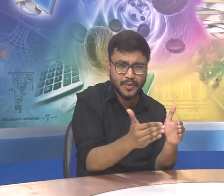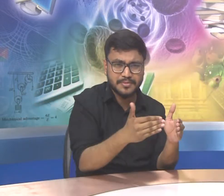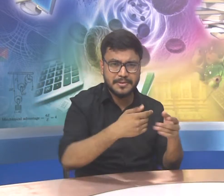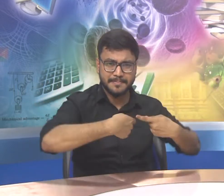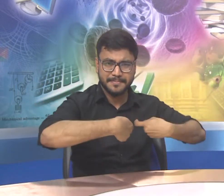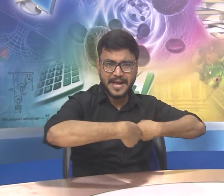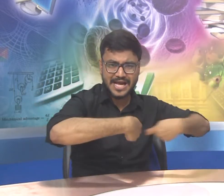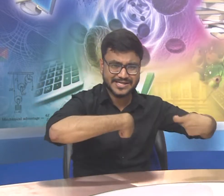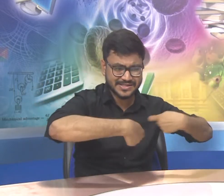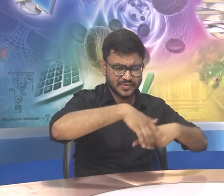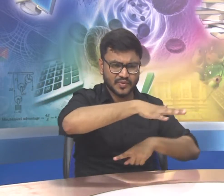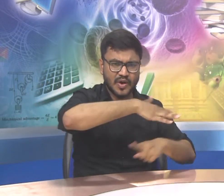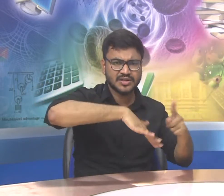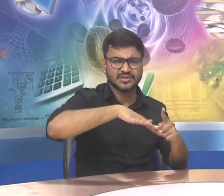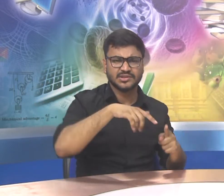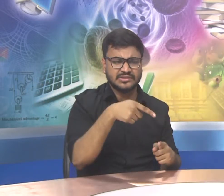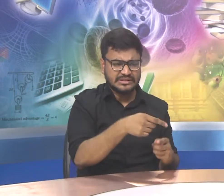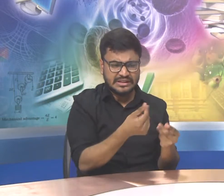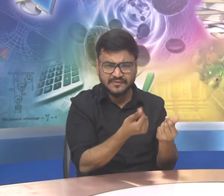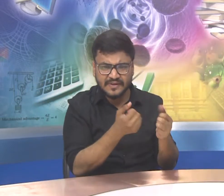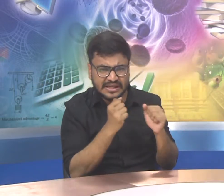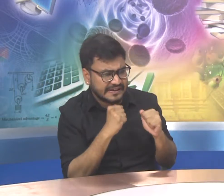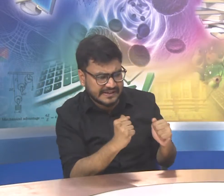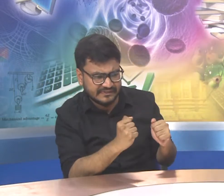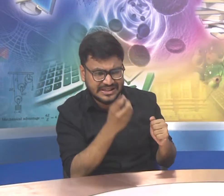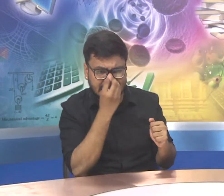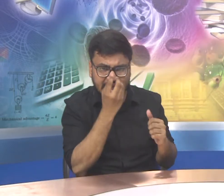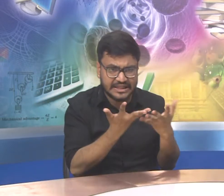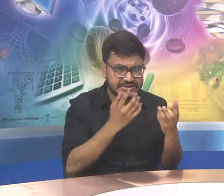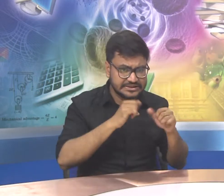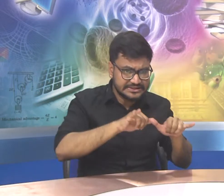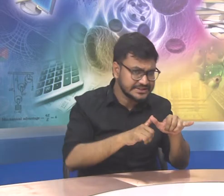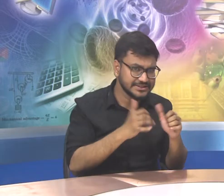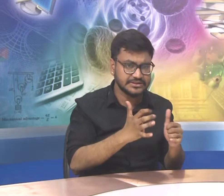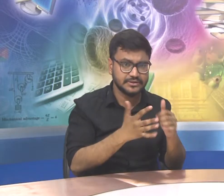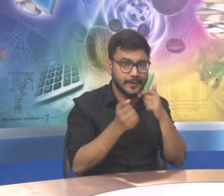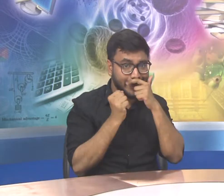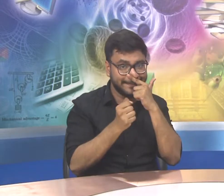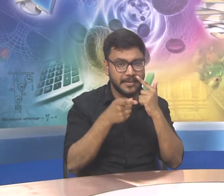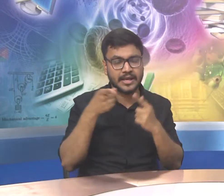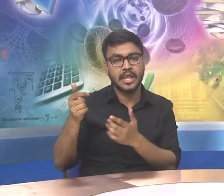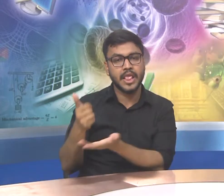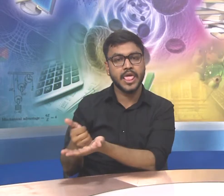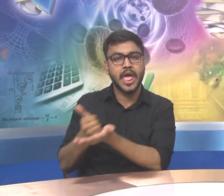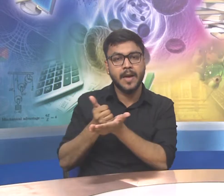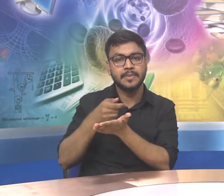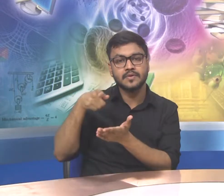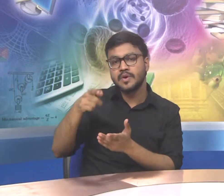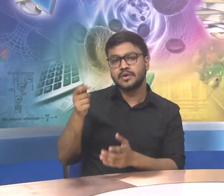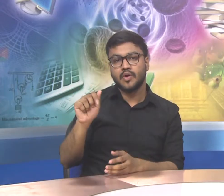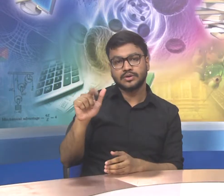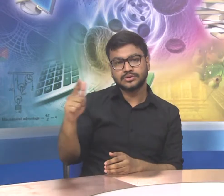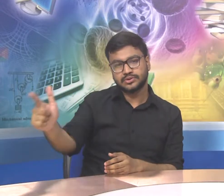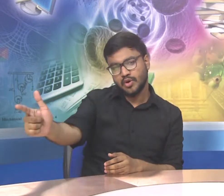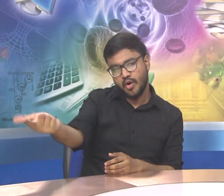To establish a small scale business, unity or industry,